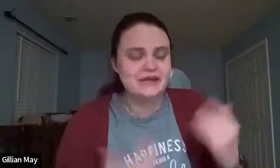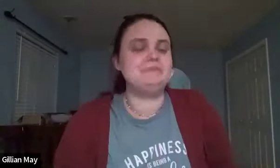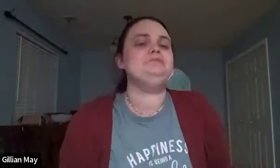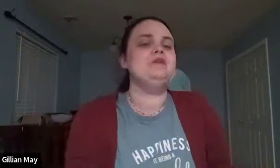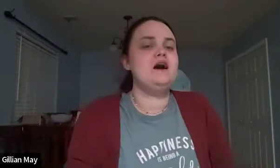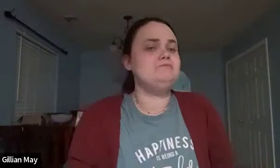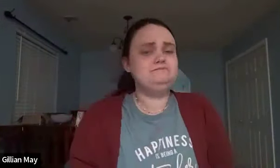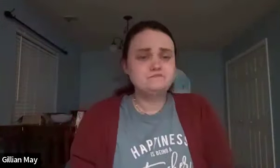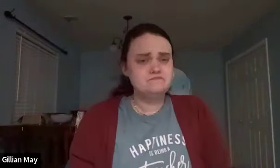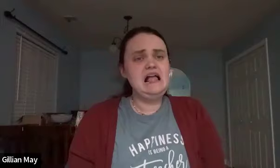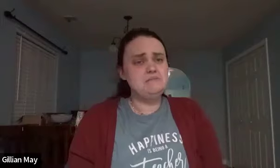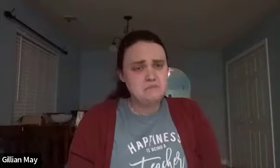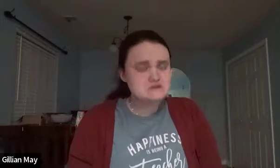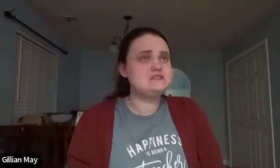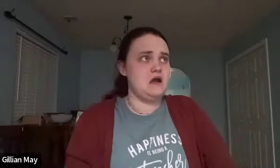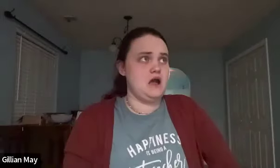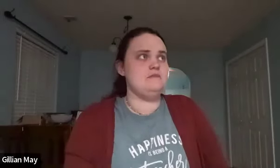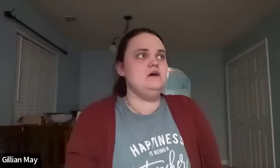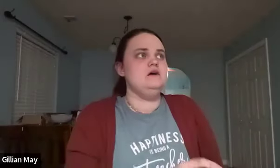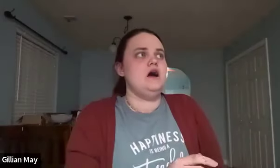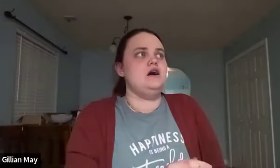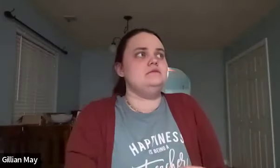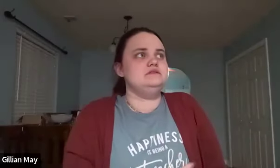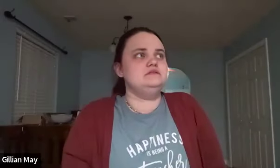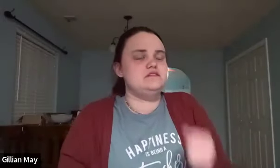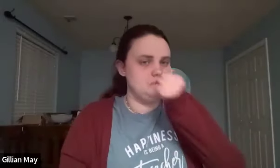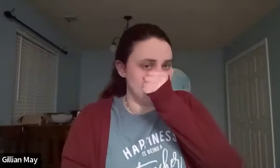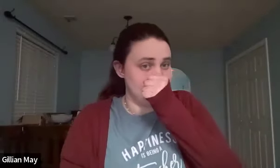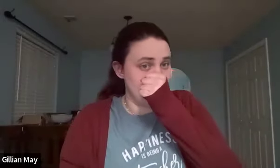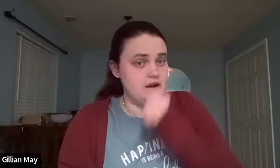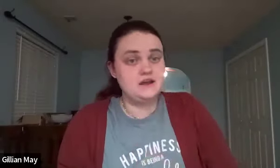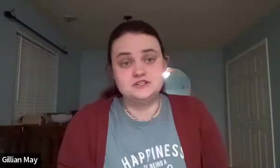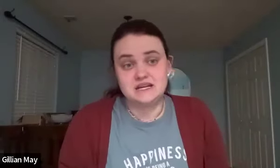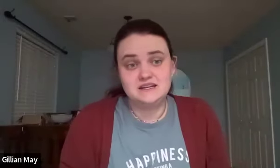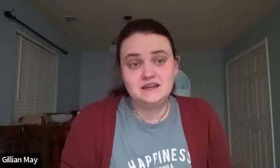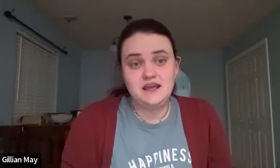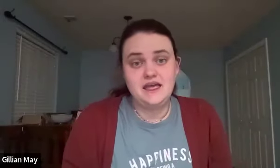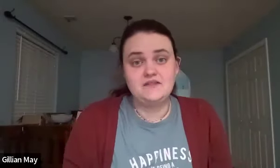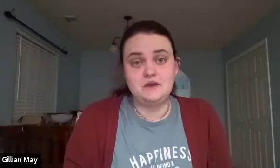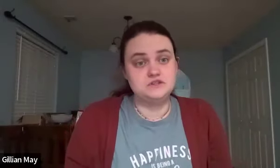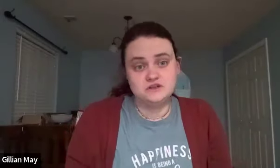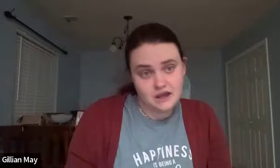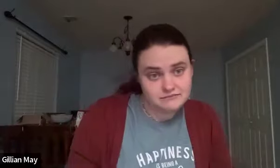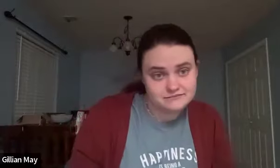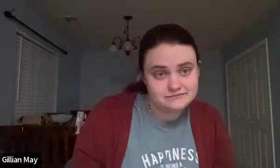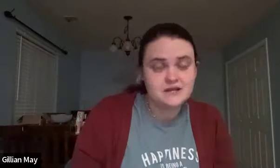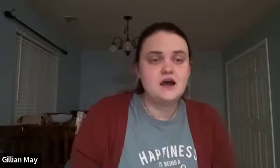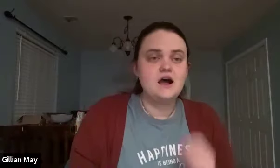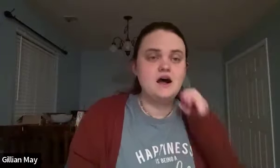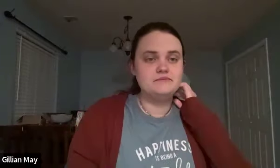wait. And most of the time, deaf people are very understanding and they will slow down. There